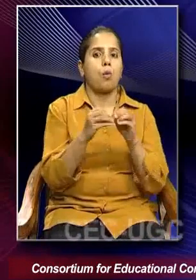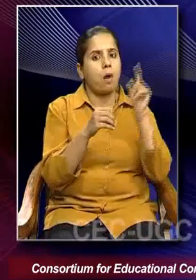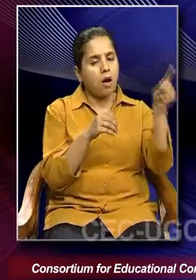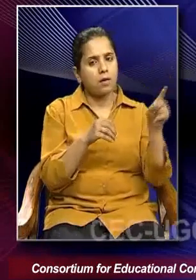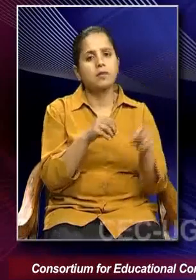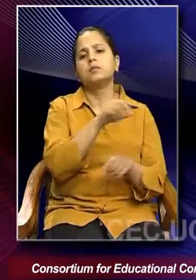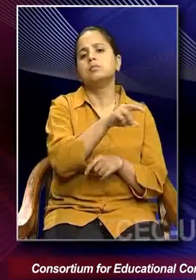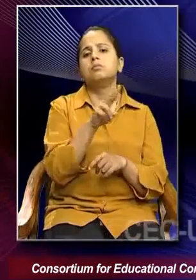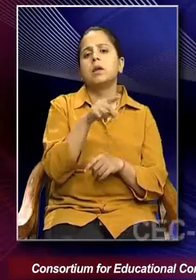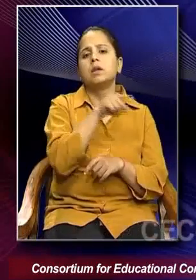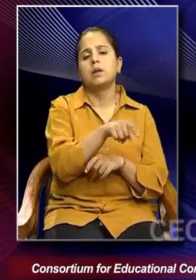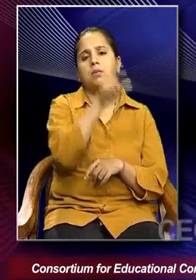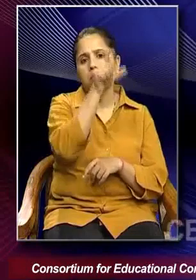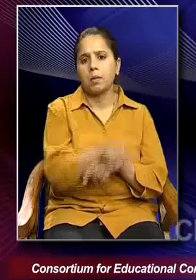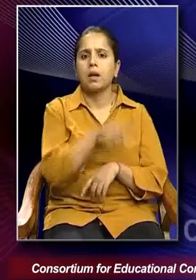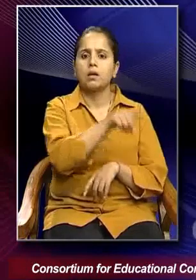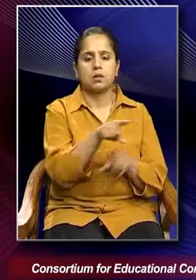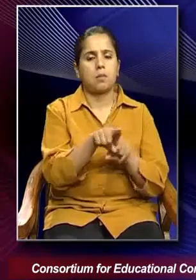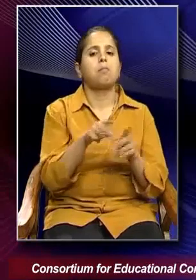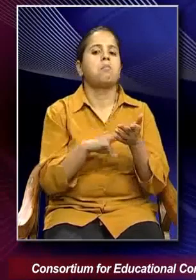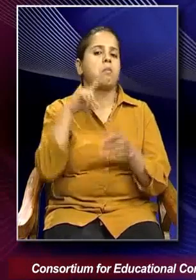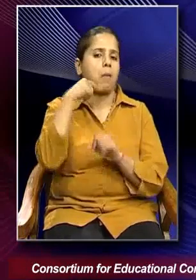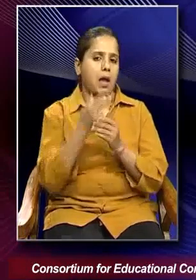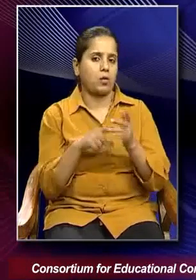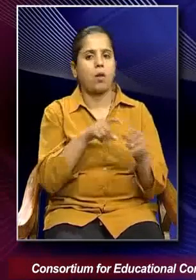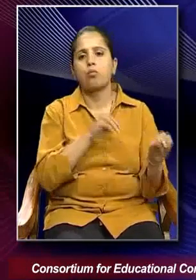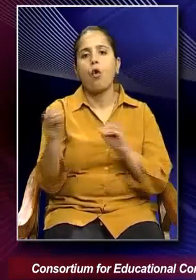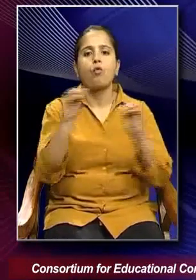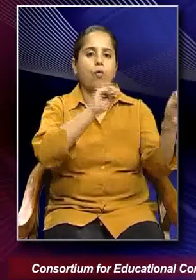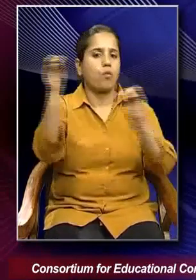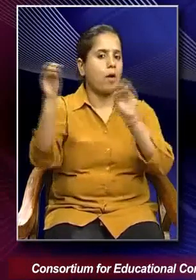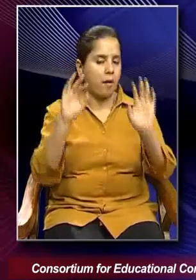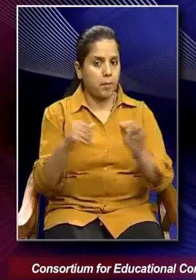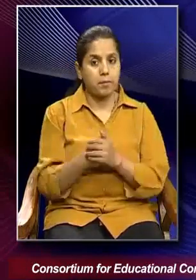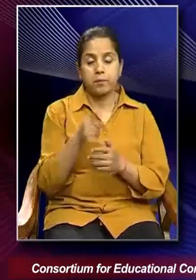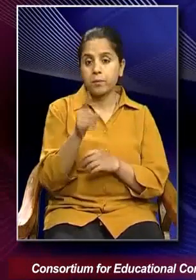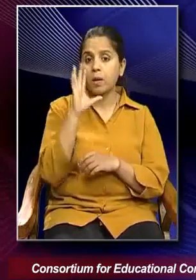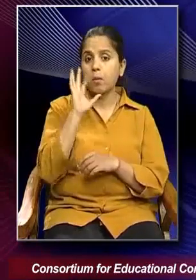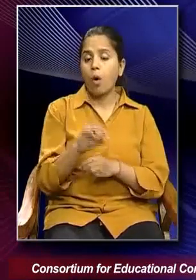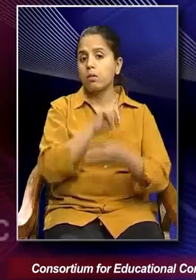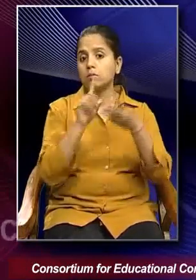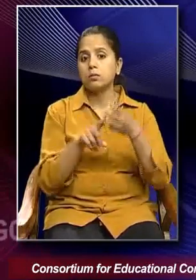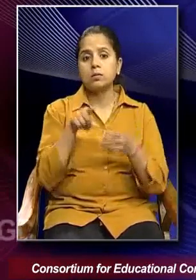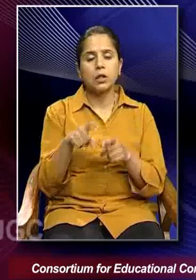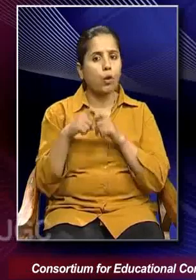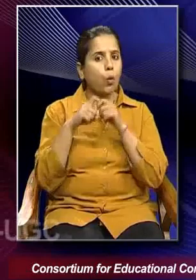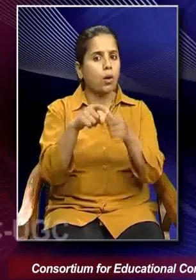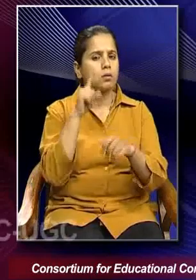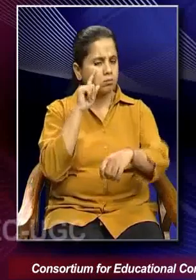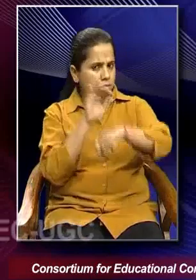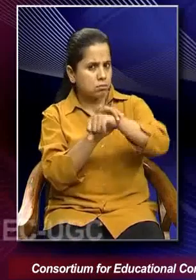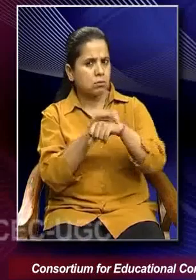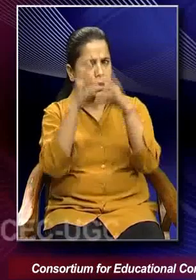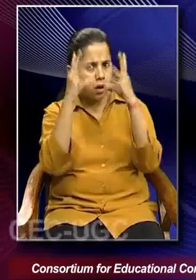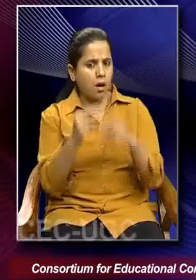so it means that the concerned individual is a migrant. So this is another important question to identify and measure